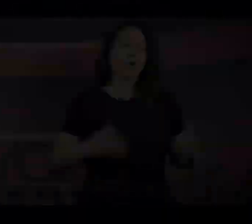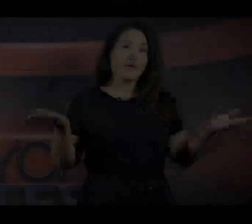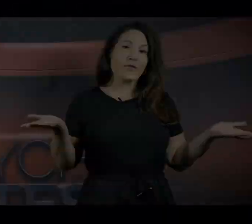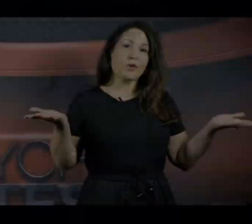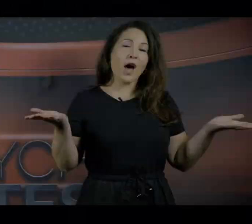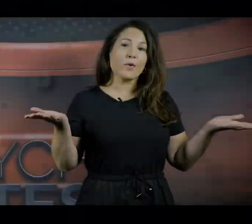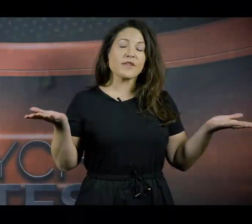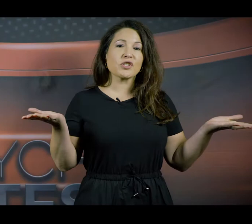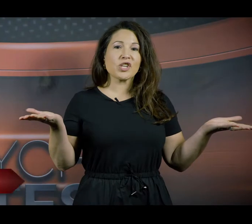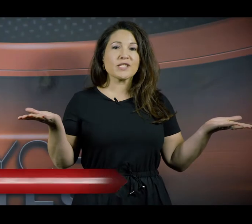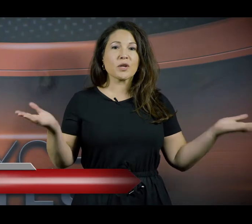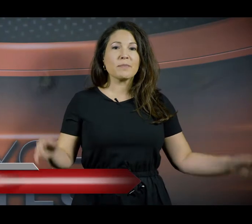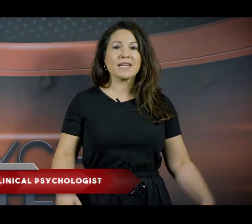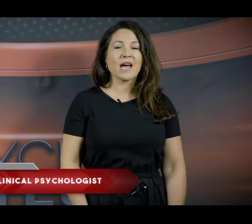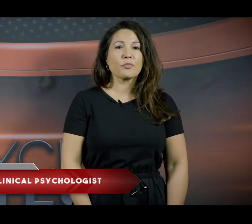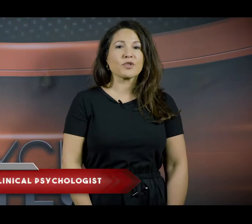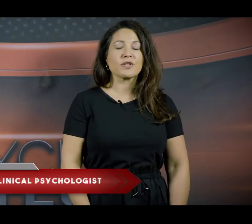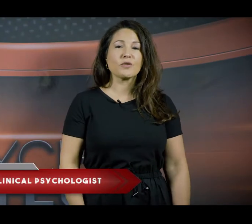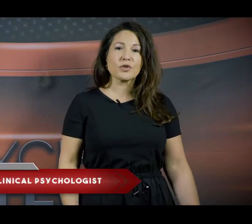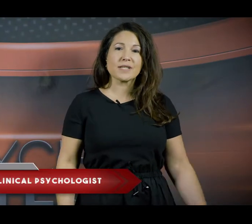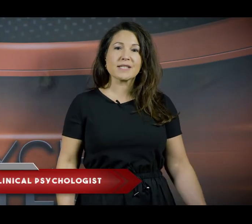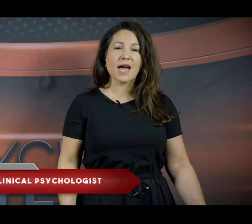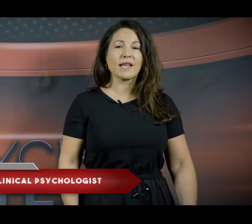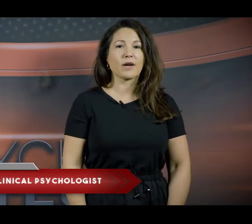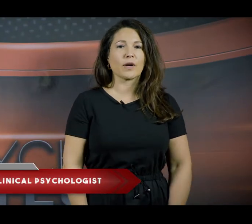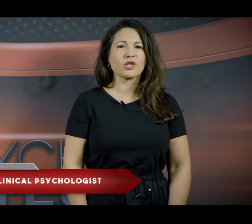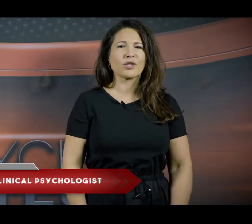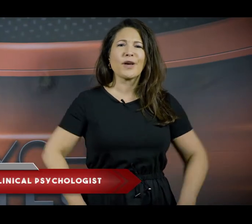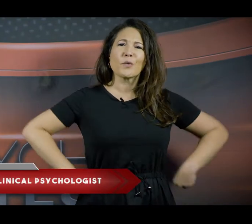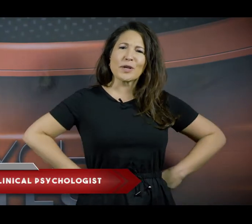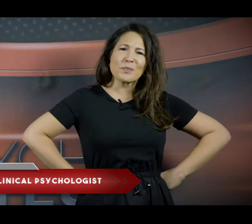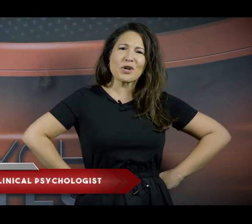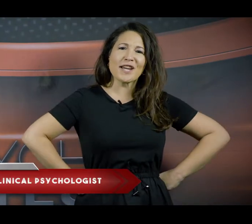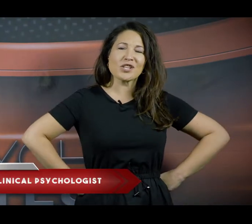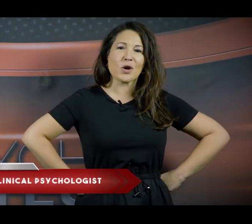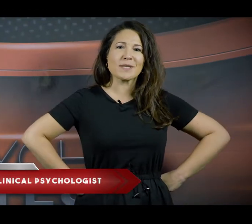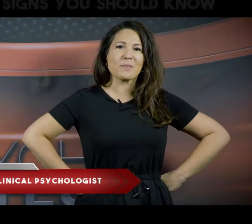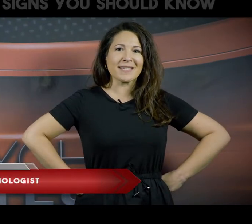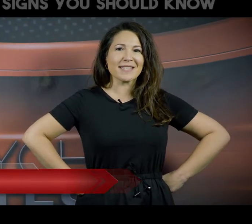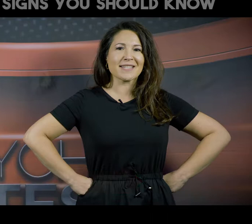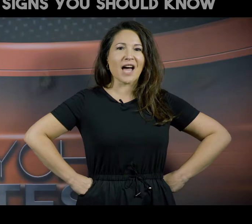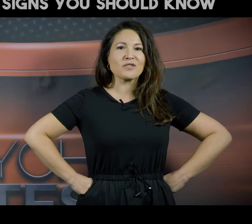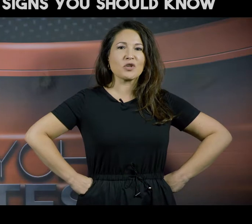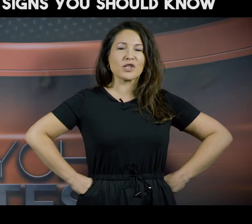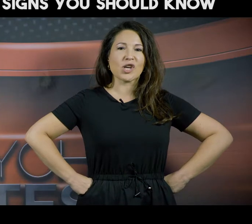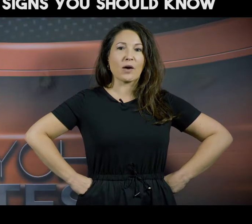Wherever you go, there's a chance you can meet a Deaf person who uses sign language. Wouldn't it be great to know some basic signs so you can chat